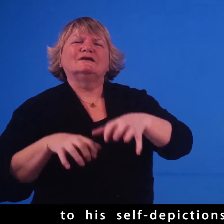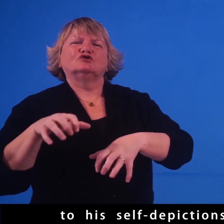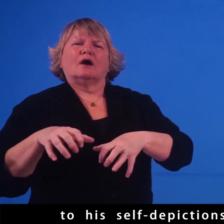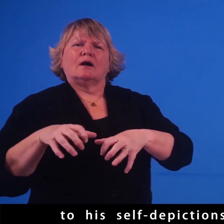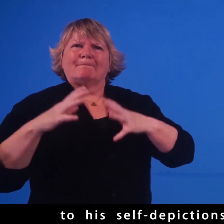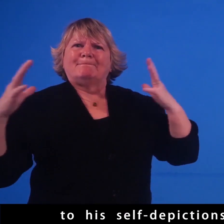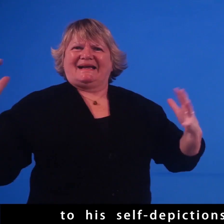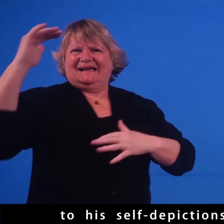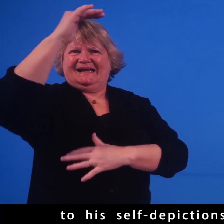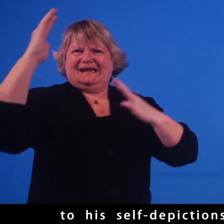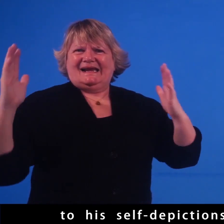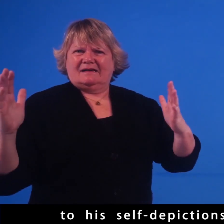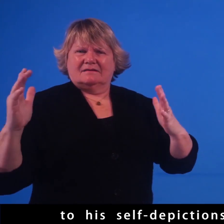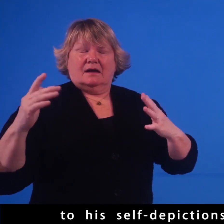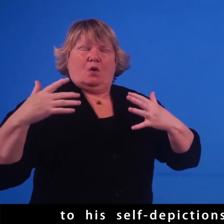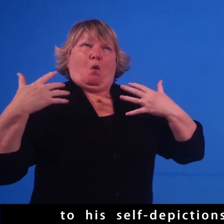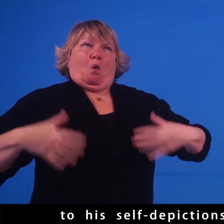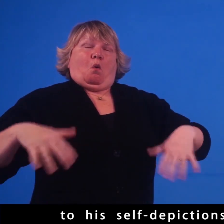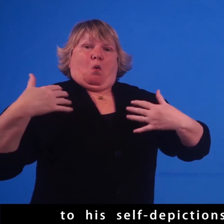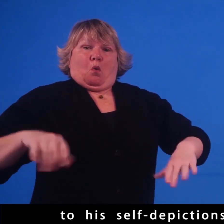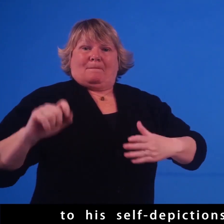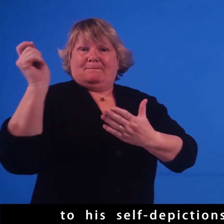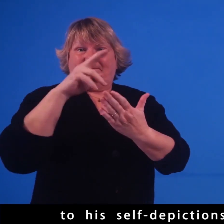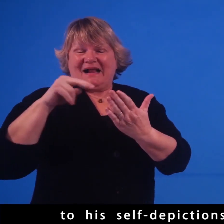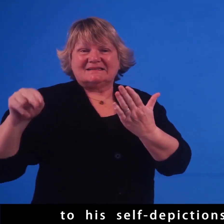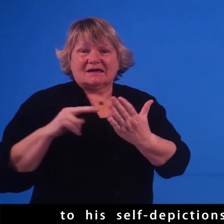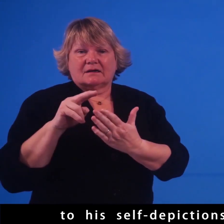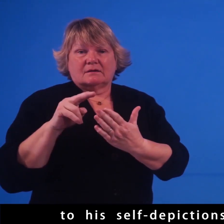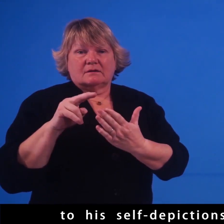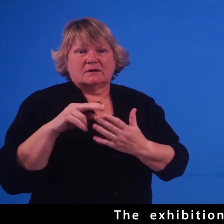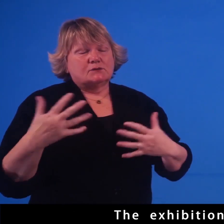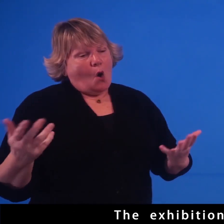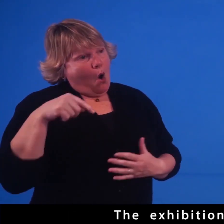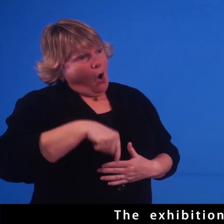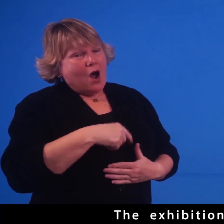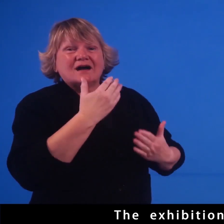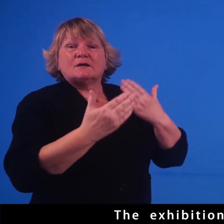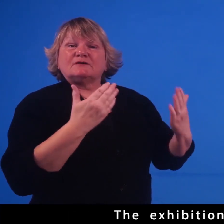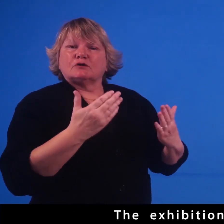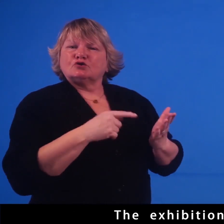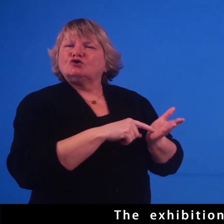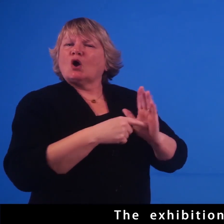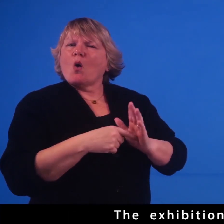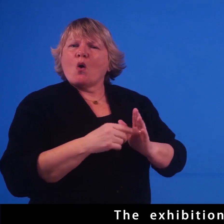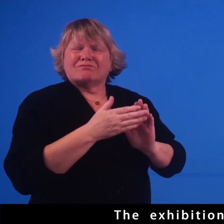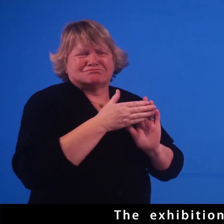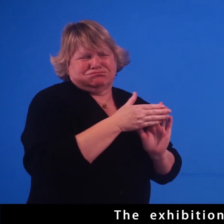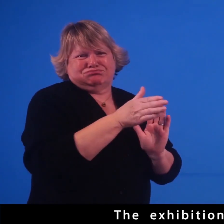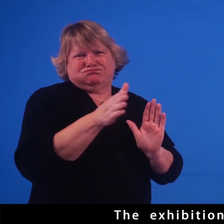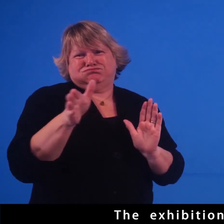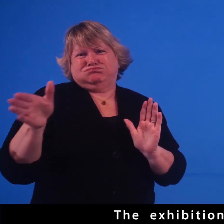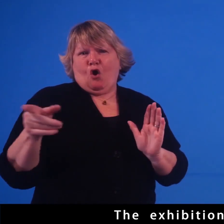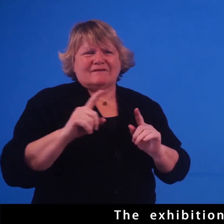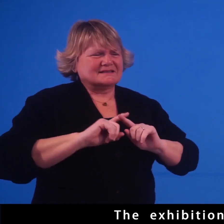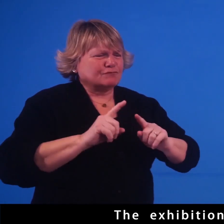other creatures in large-scale epic paintings. The exhibition showcases the breadth